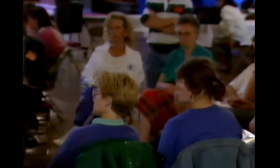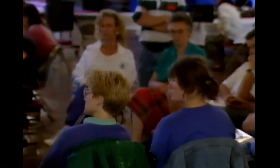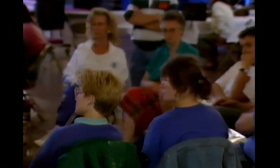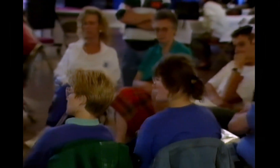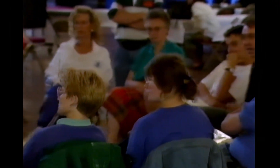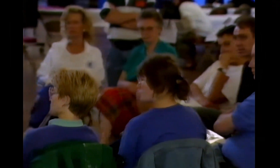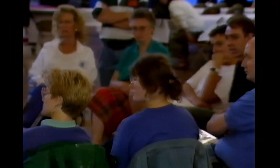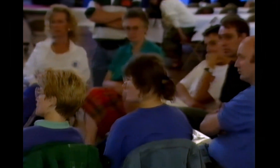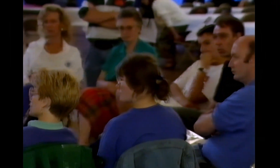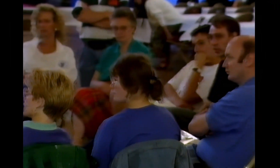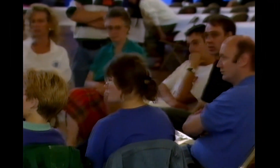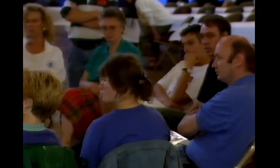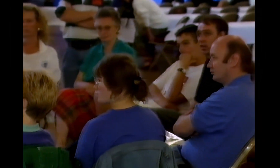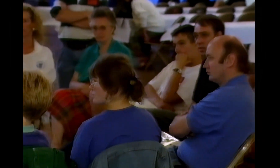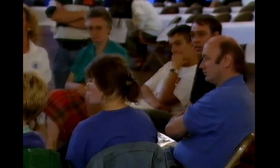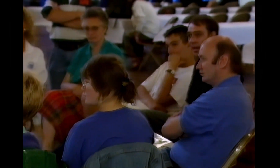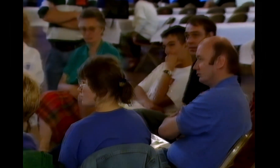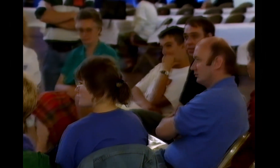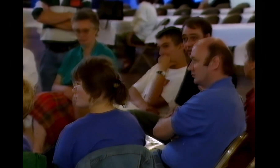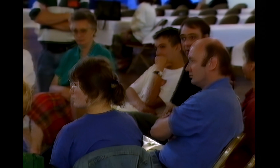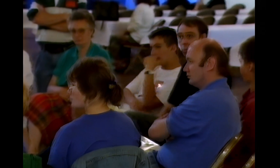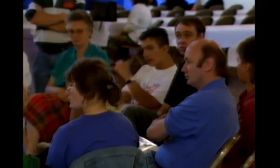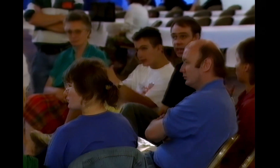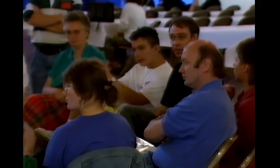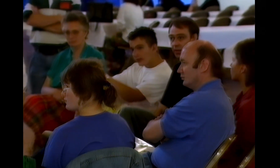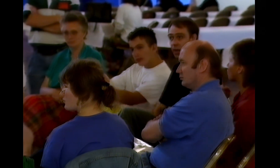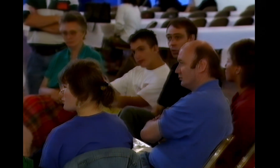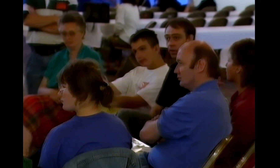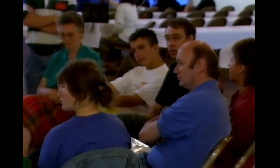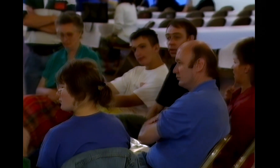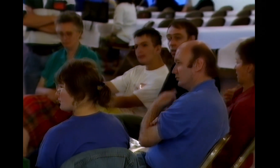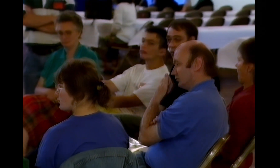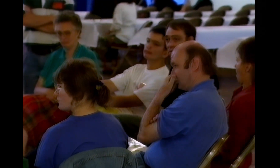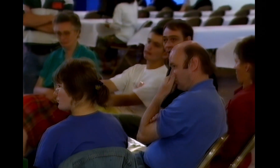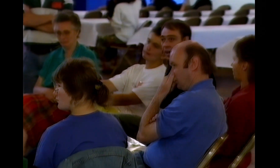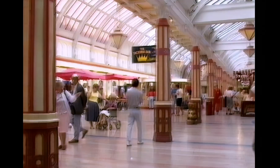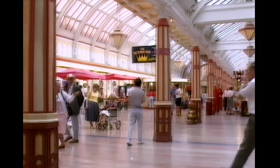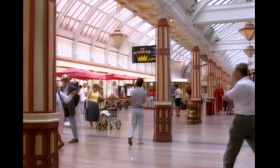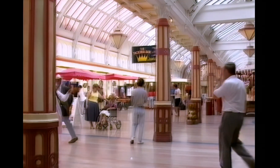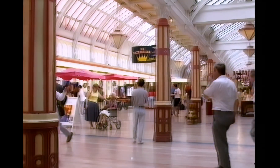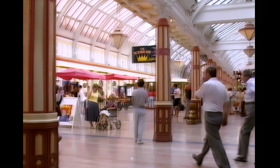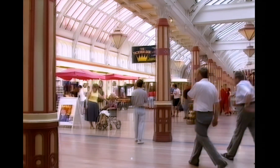Related to that at the same time. And they're both an area that I work. A lot of work I do.